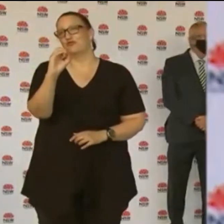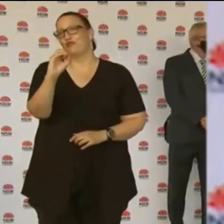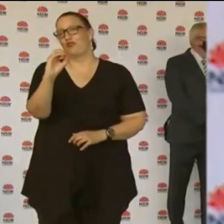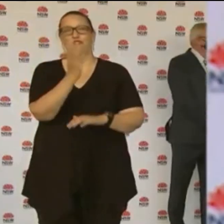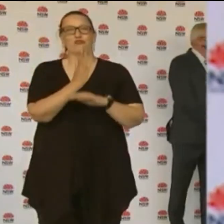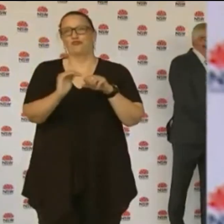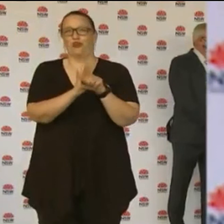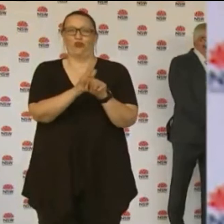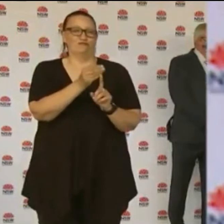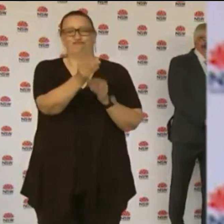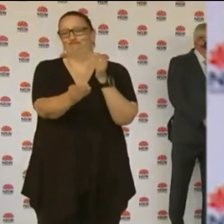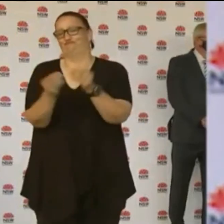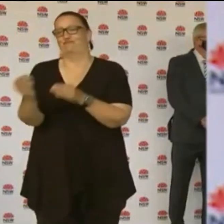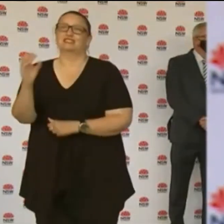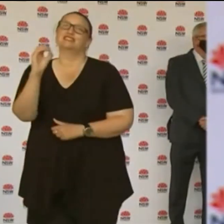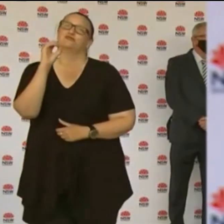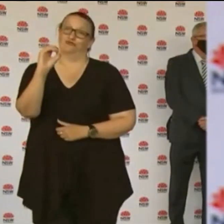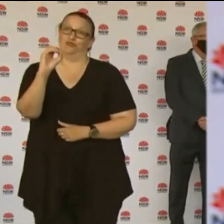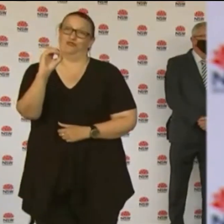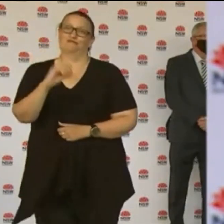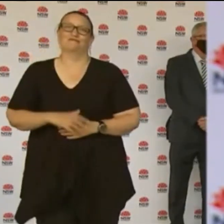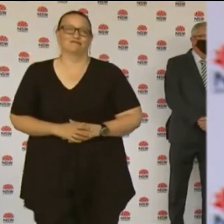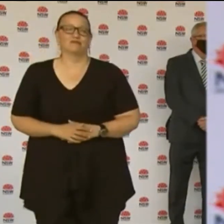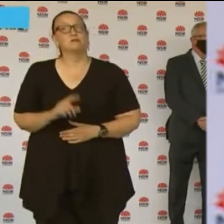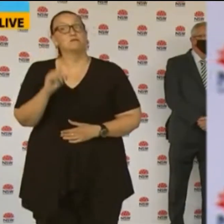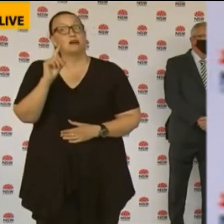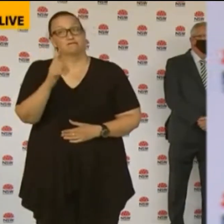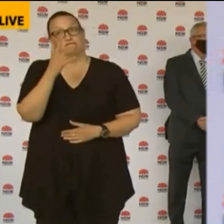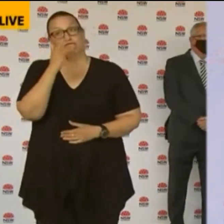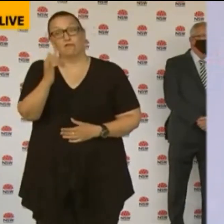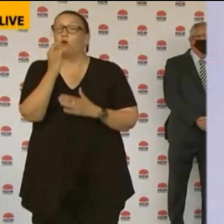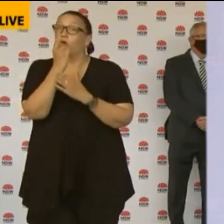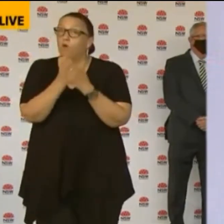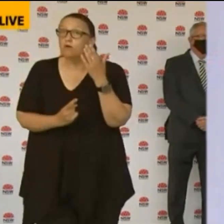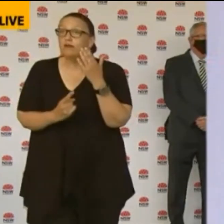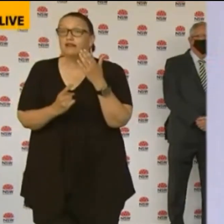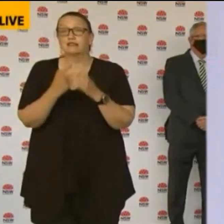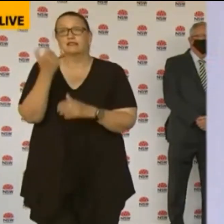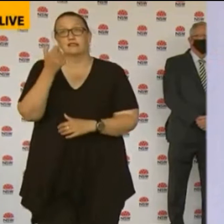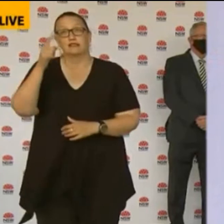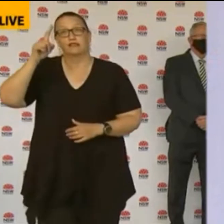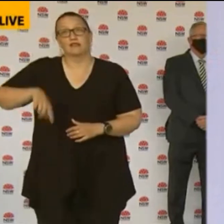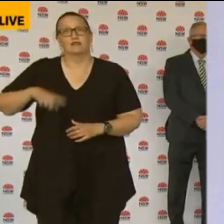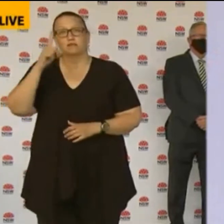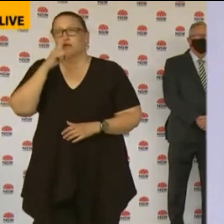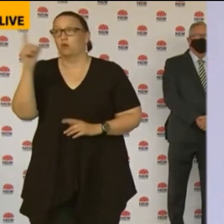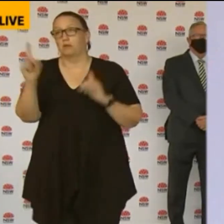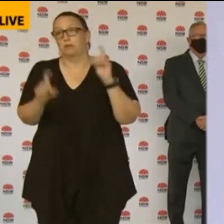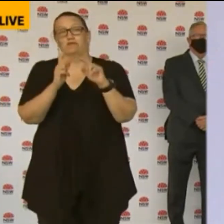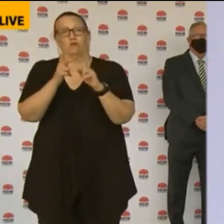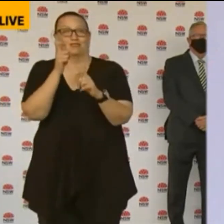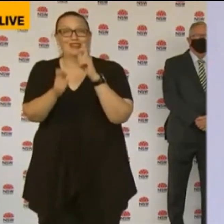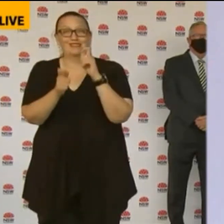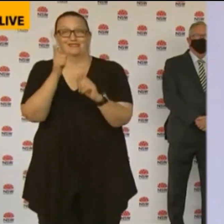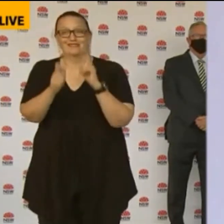our testing rates are not where we would like them to be. We had just over 16,000 people come forward to get tested in the last